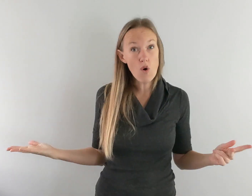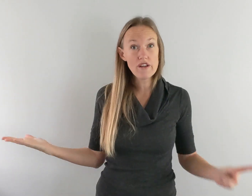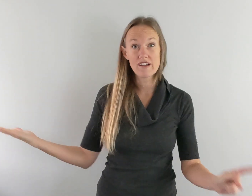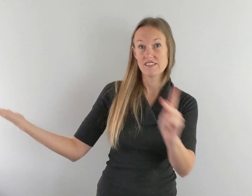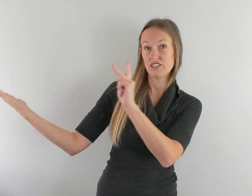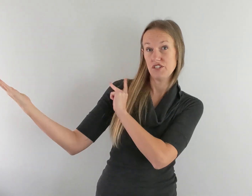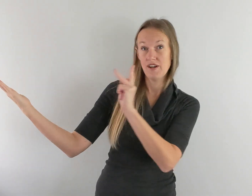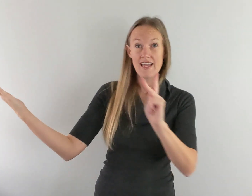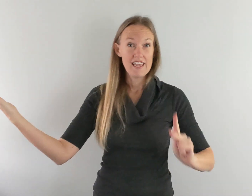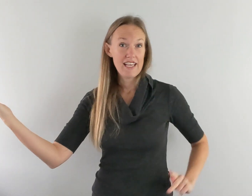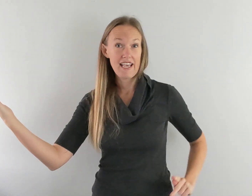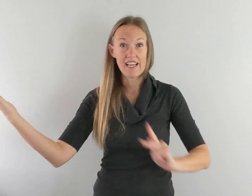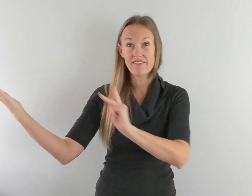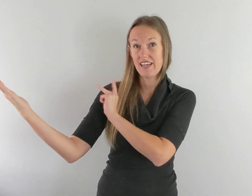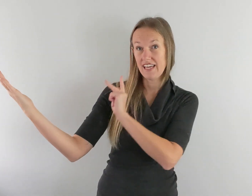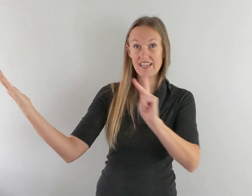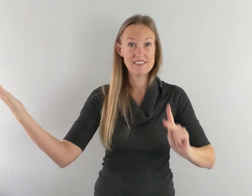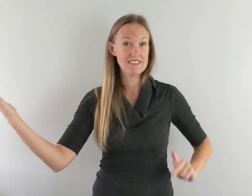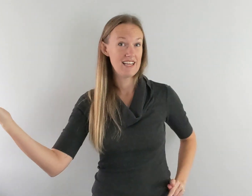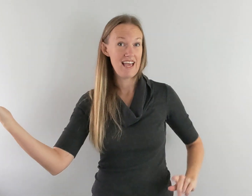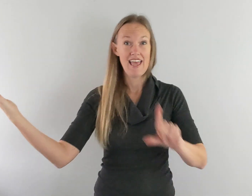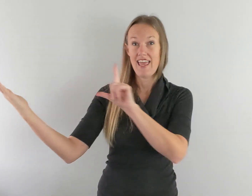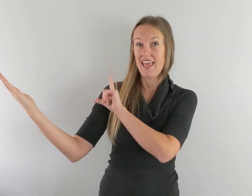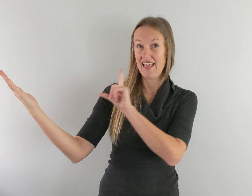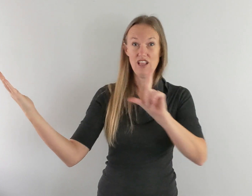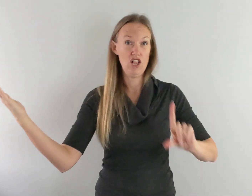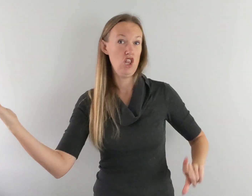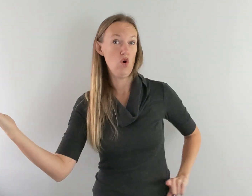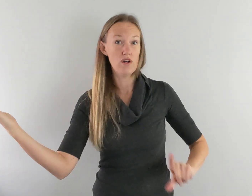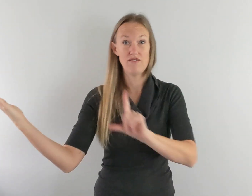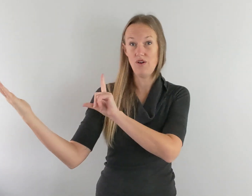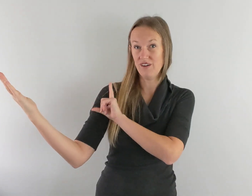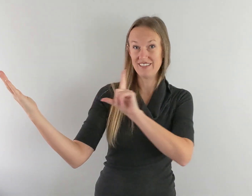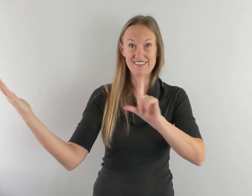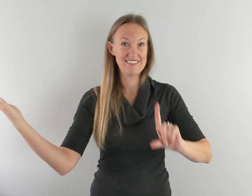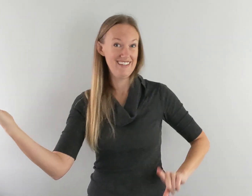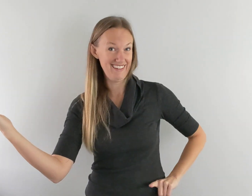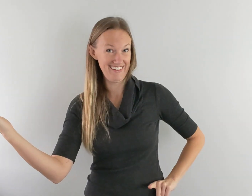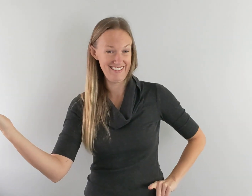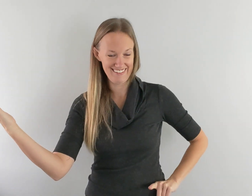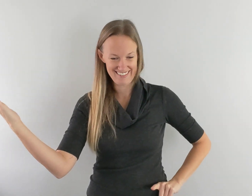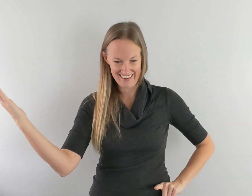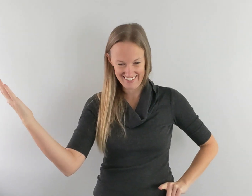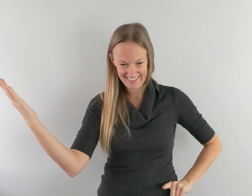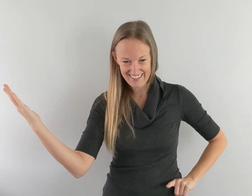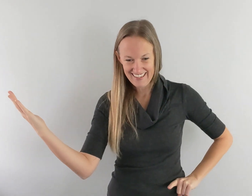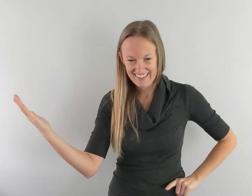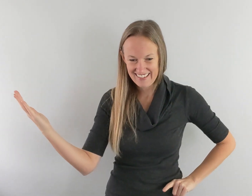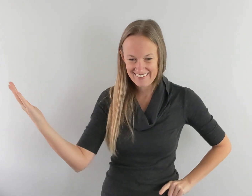Or you could also do King of Kings and Lord of Lords. Okay? King of